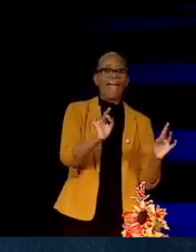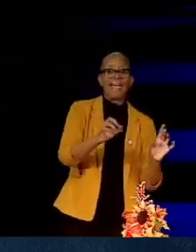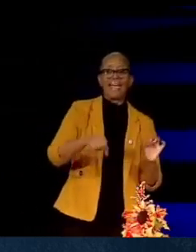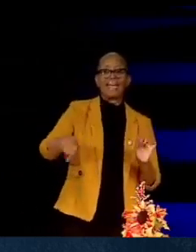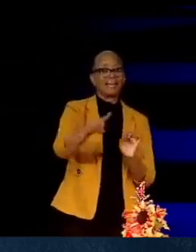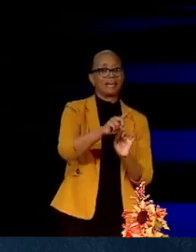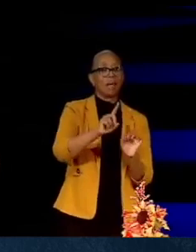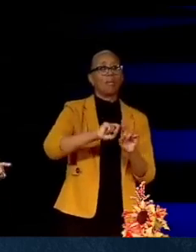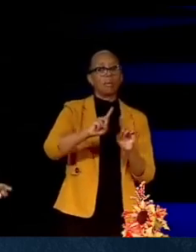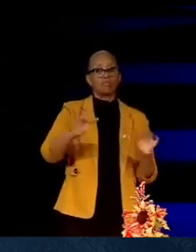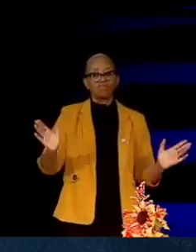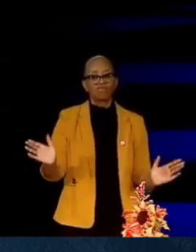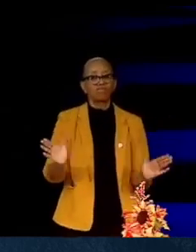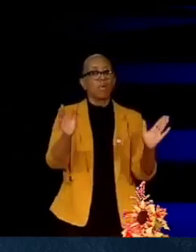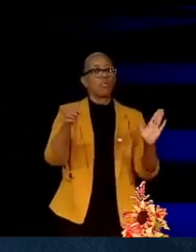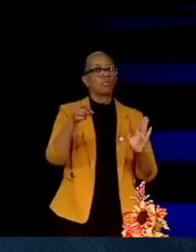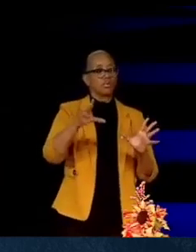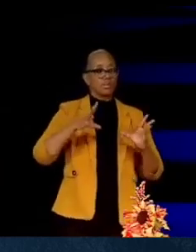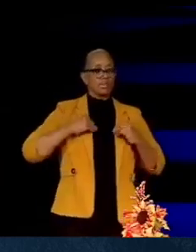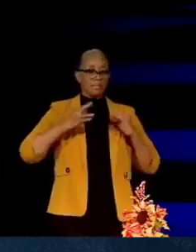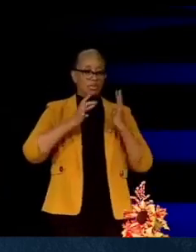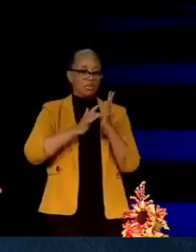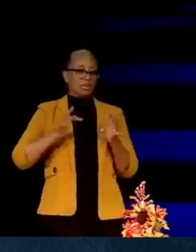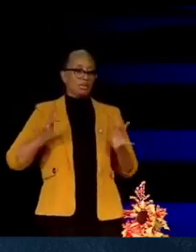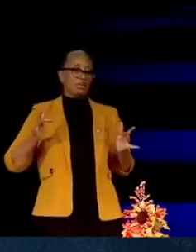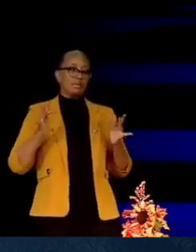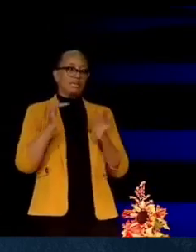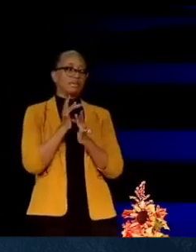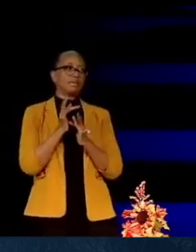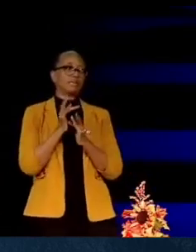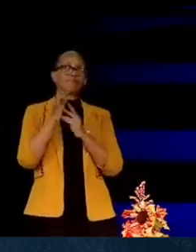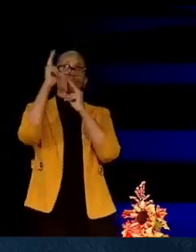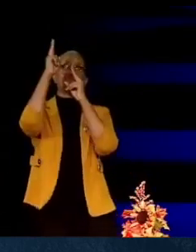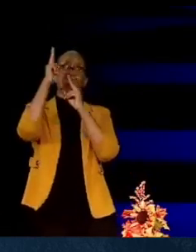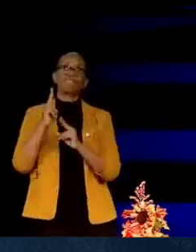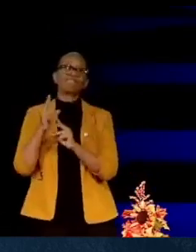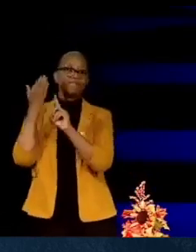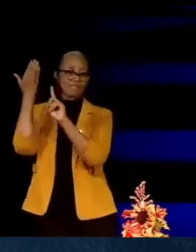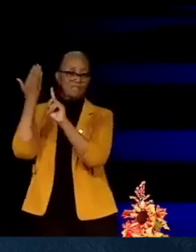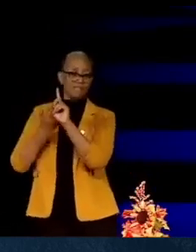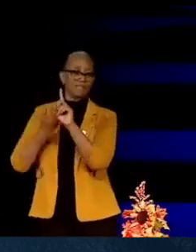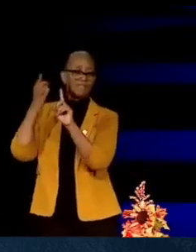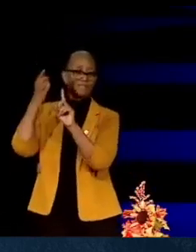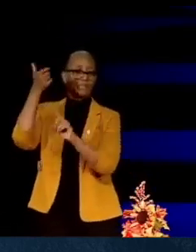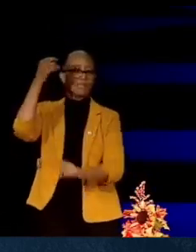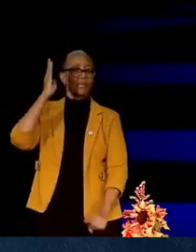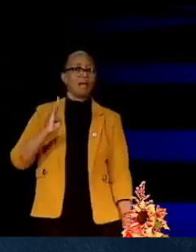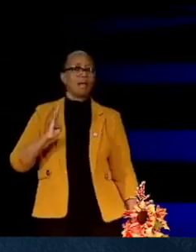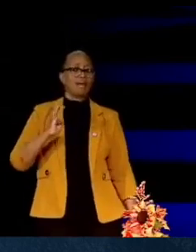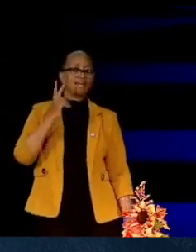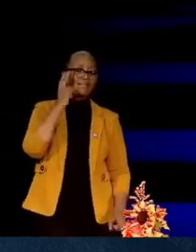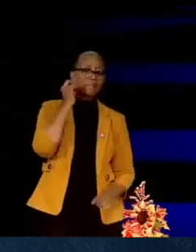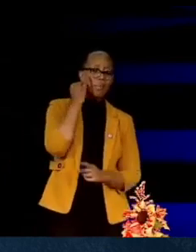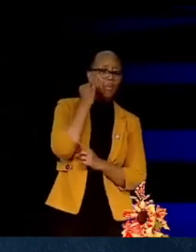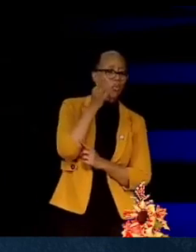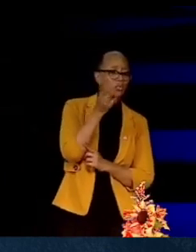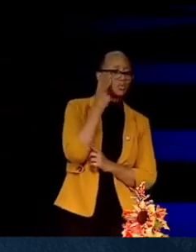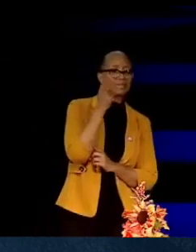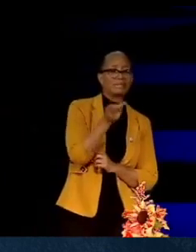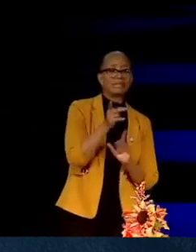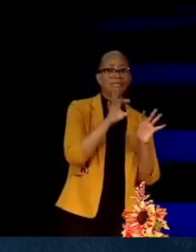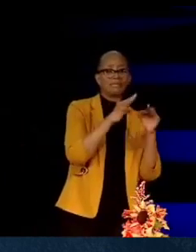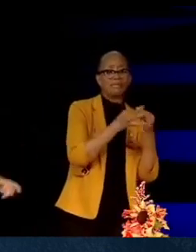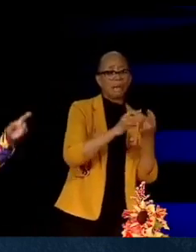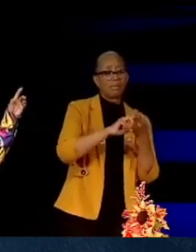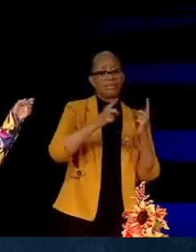garment defiled by the flesh. Glory to God. We'll see people in sin. But when I go to